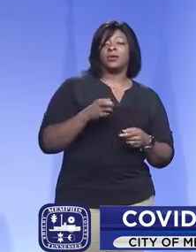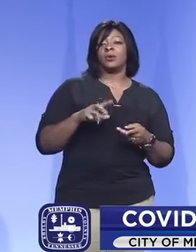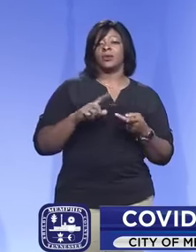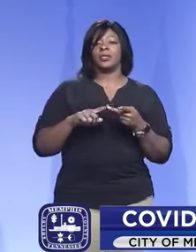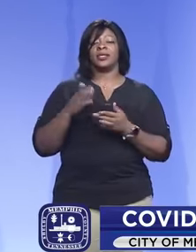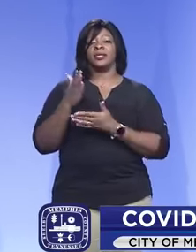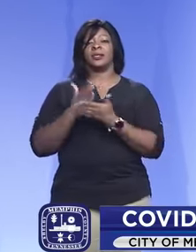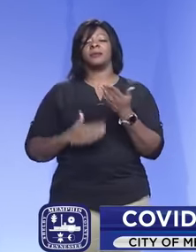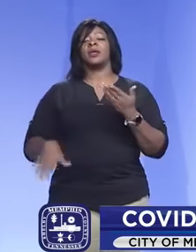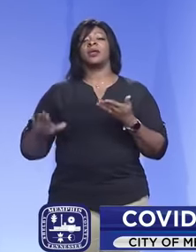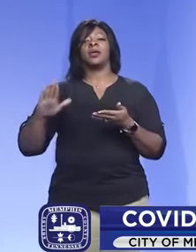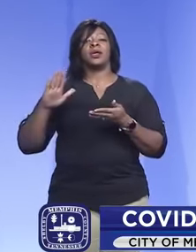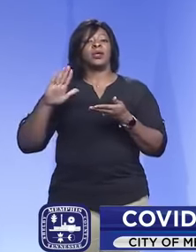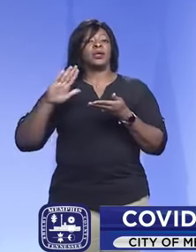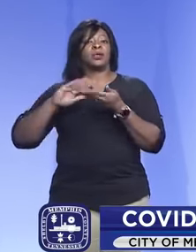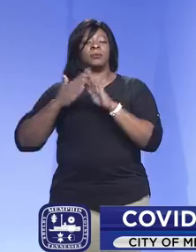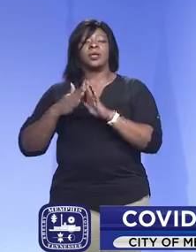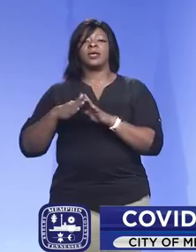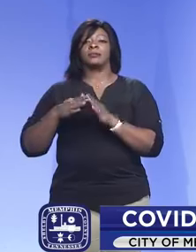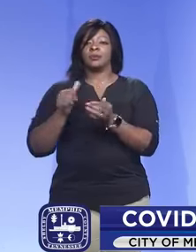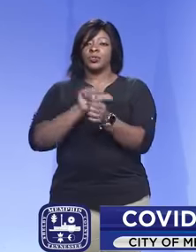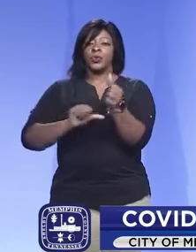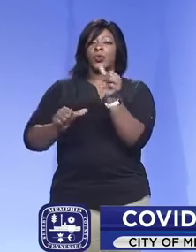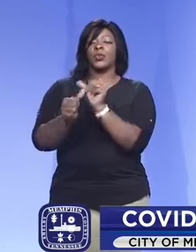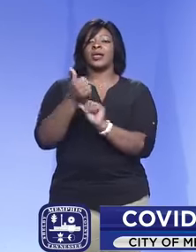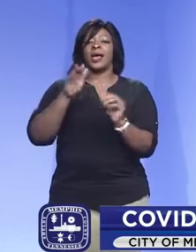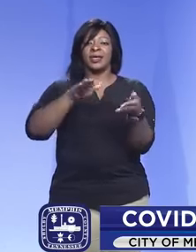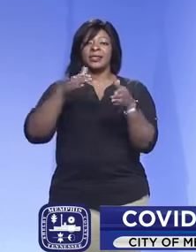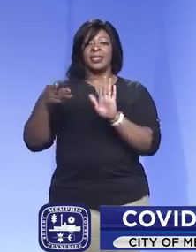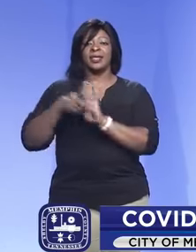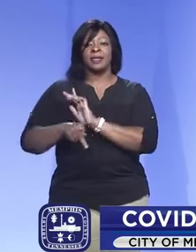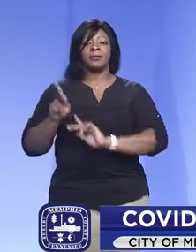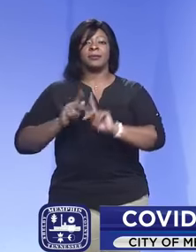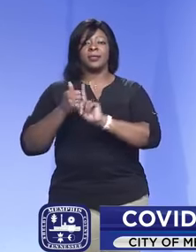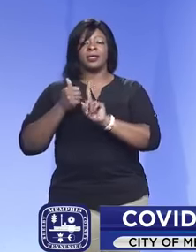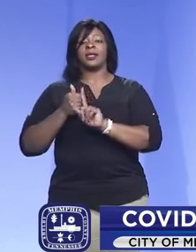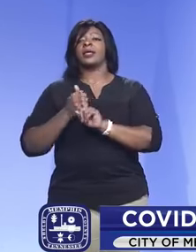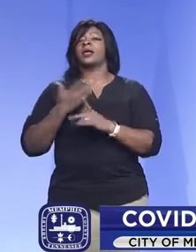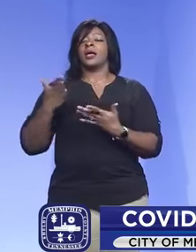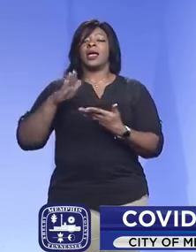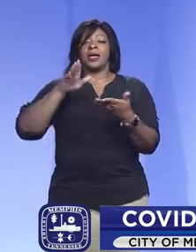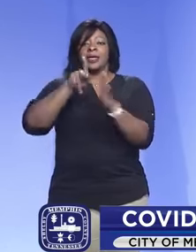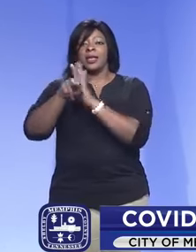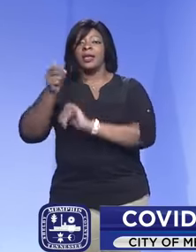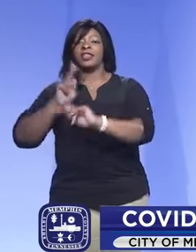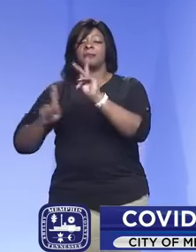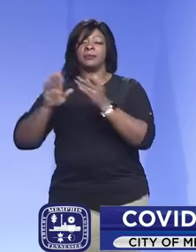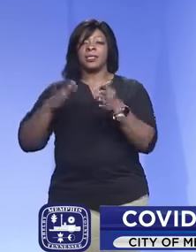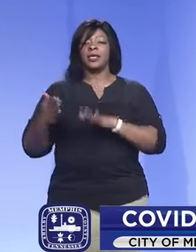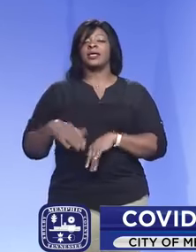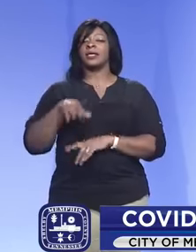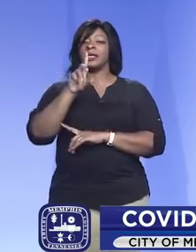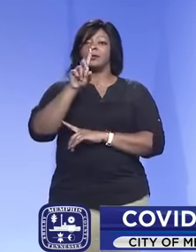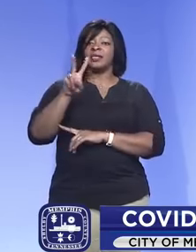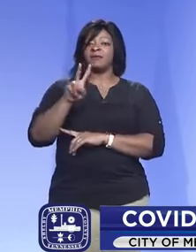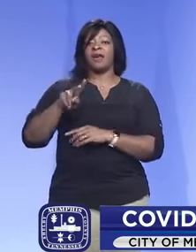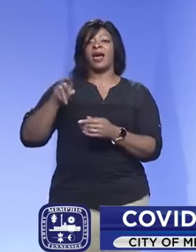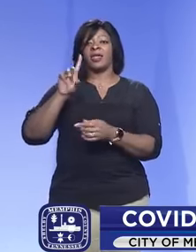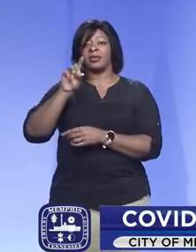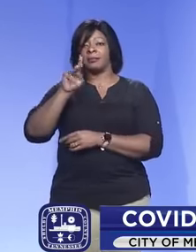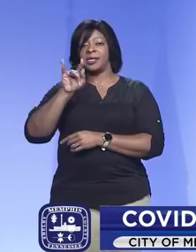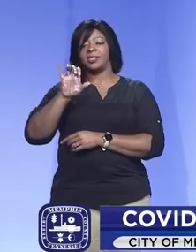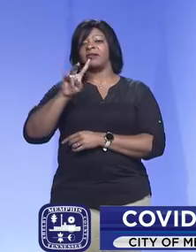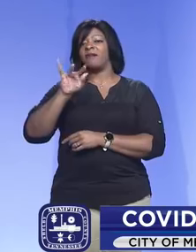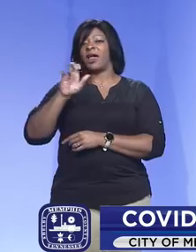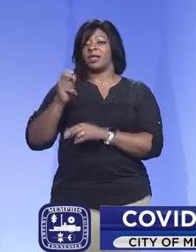some communities, suicides have increased. Some homicides have increased. Domestic violence has increased. I recently heard data